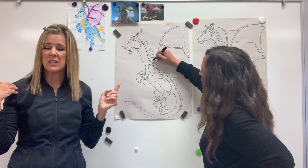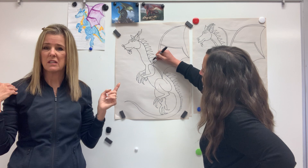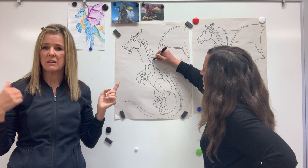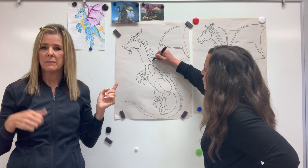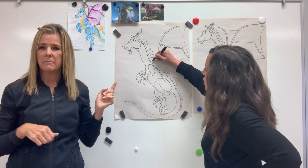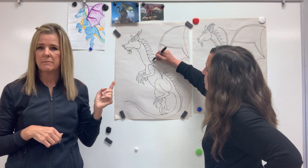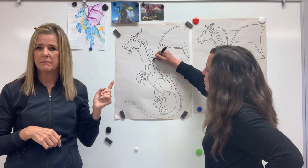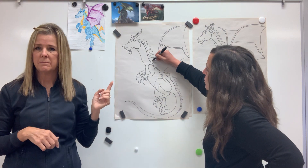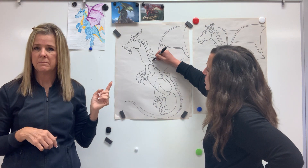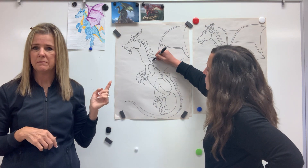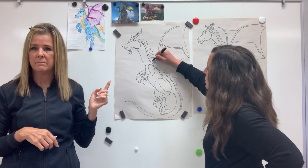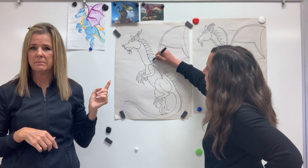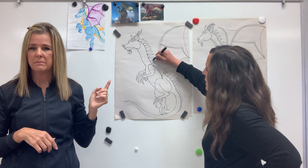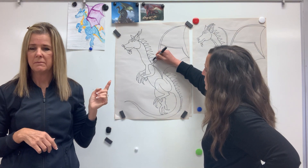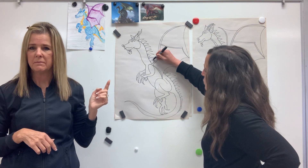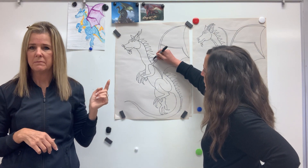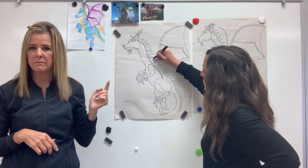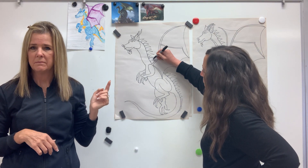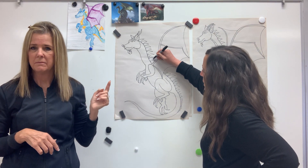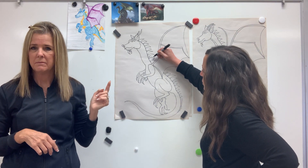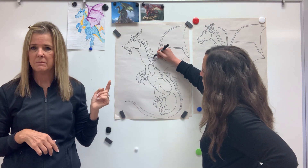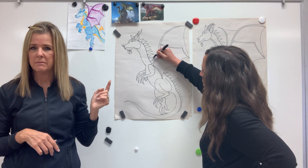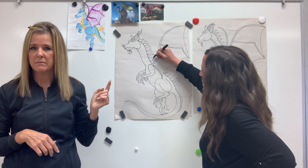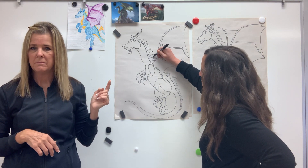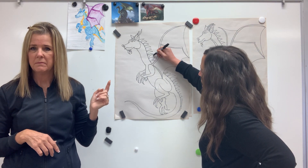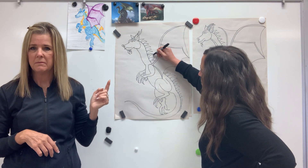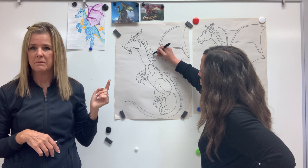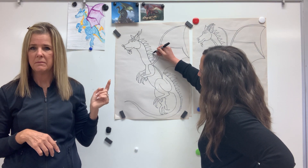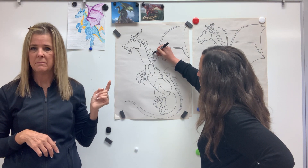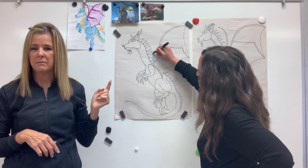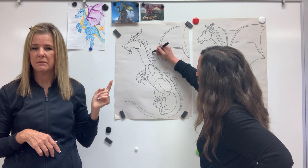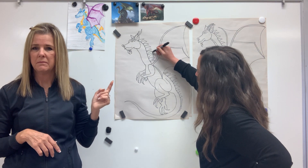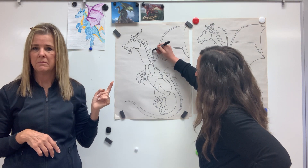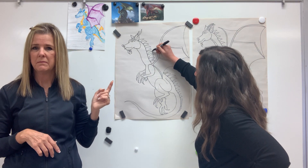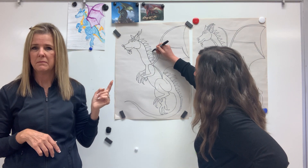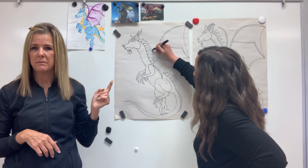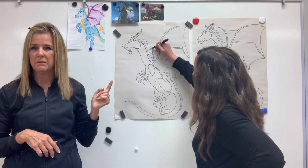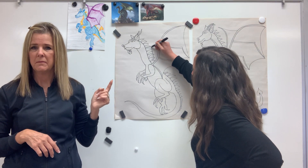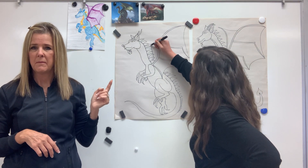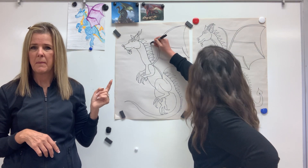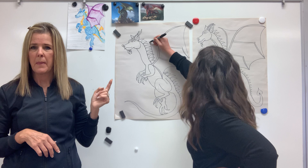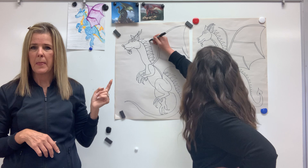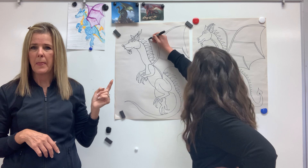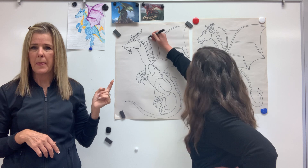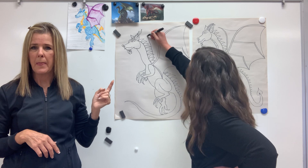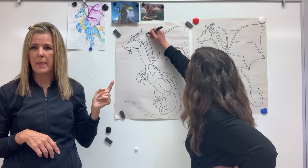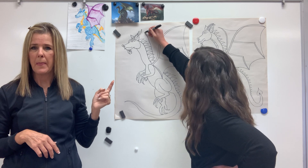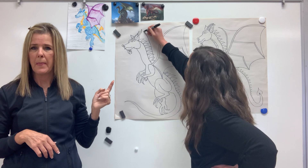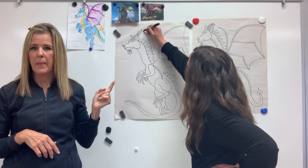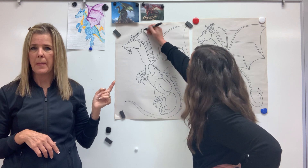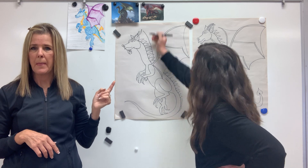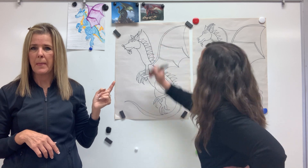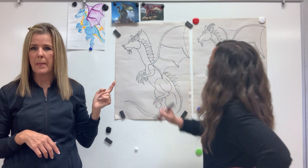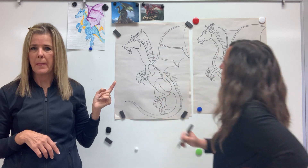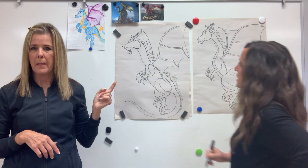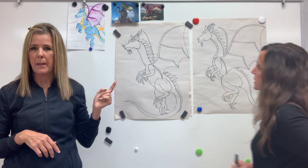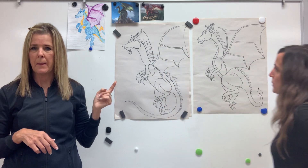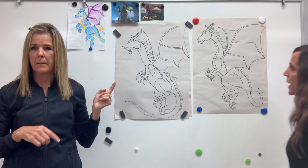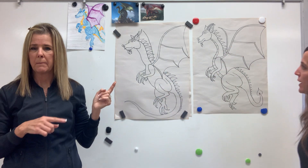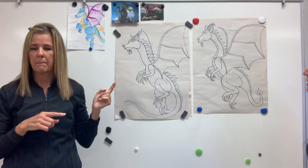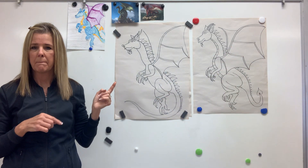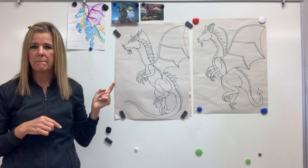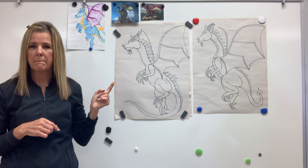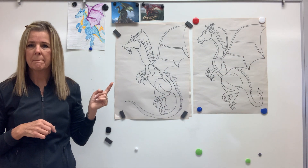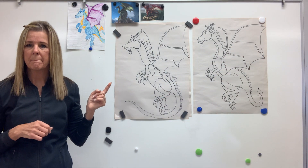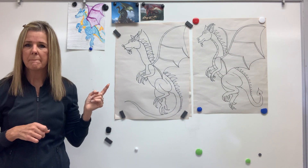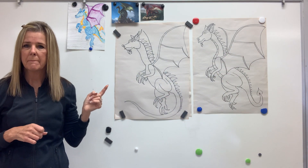up, jump over one of those spikes. If you have spikes, you're gonna need to stop and jump over them. But I'm just gonna add another curve line going this